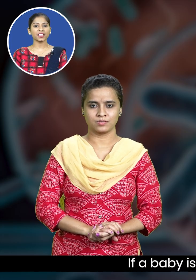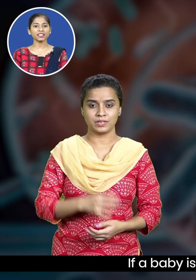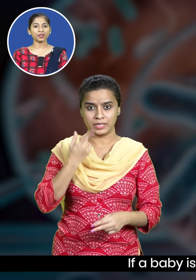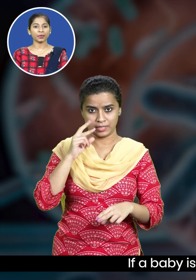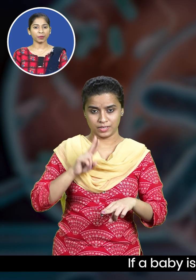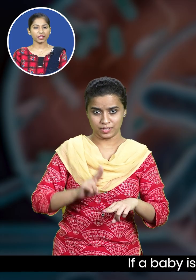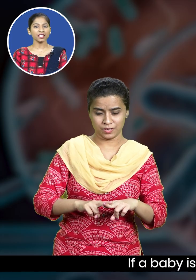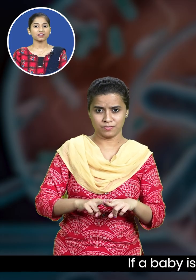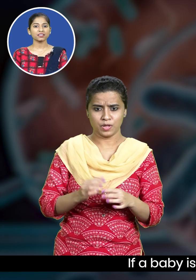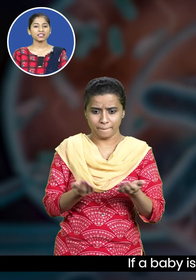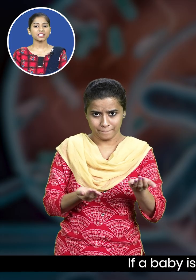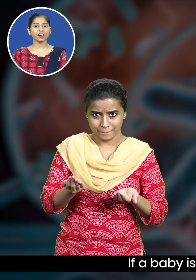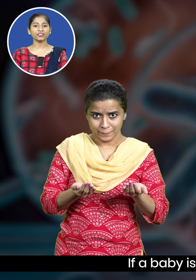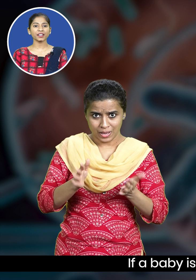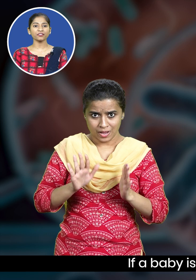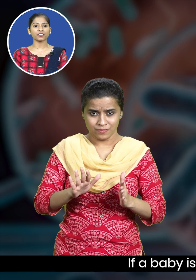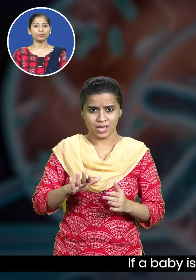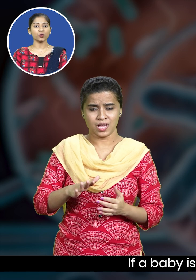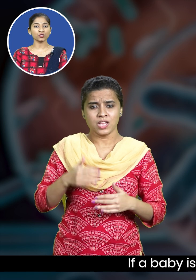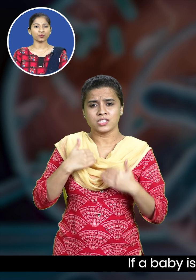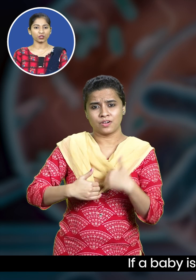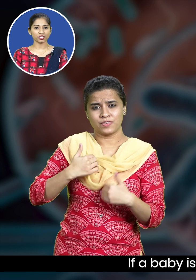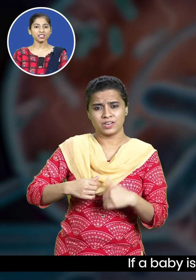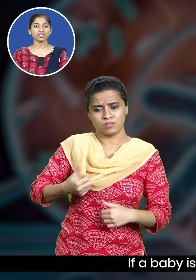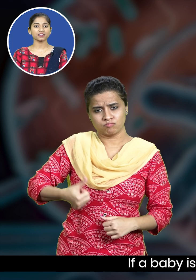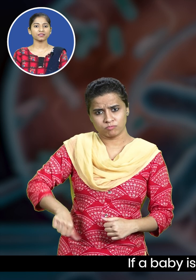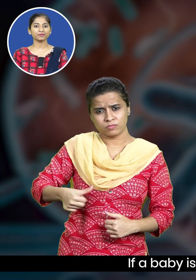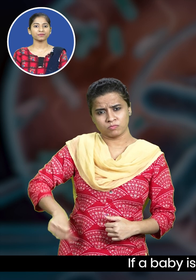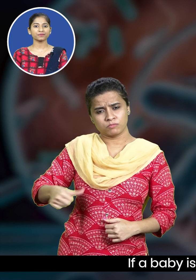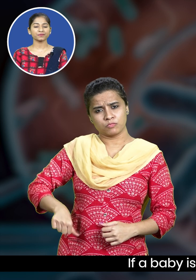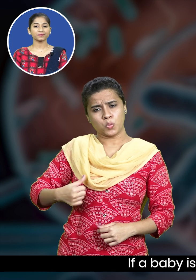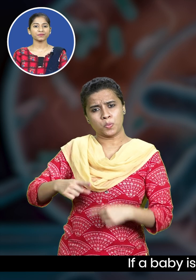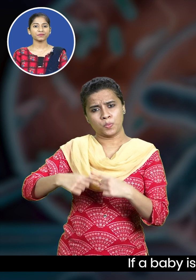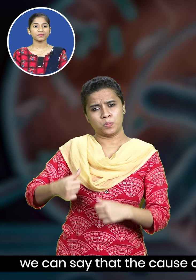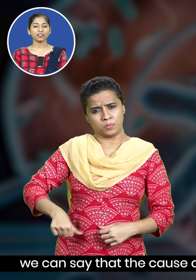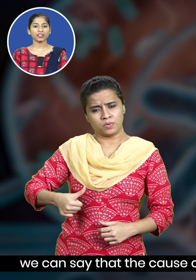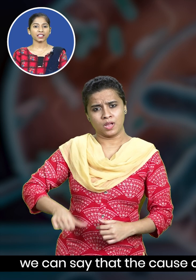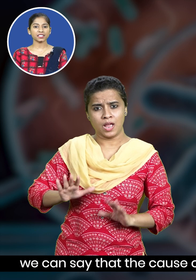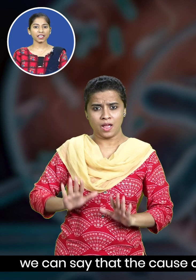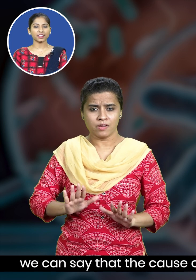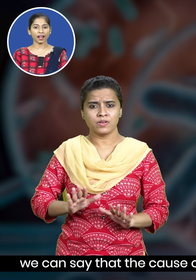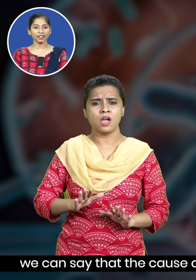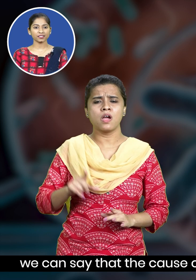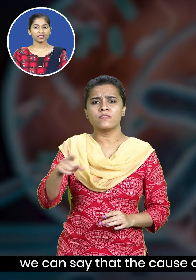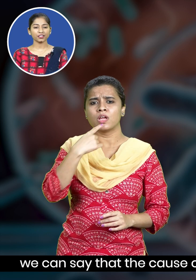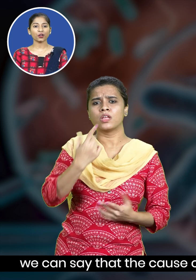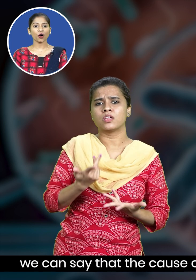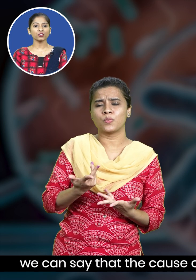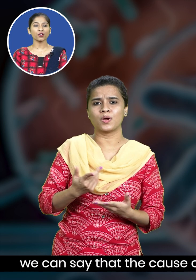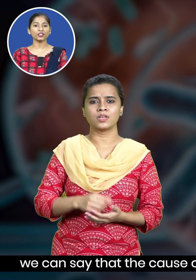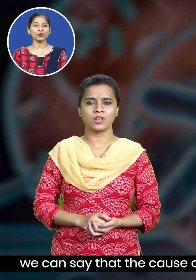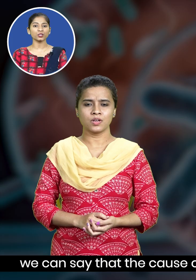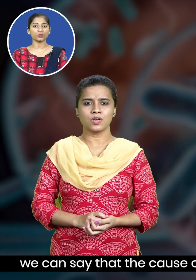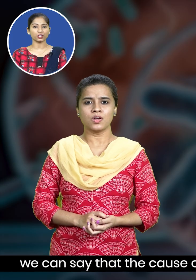If there is a baby suffering from loose motions, we can say that the